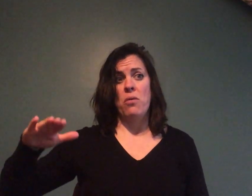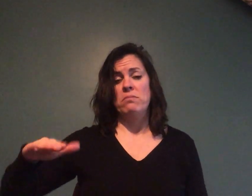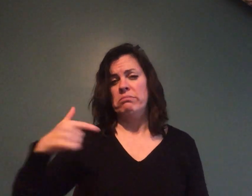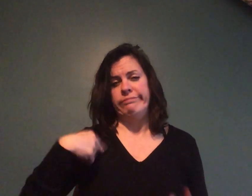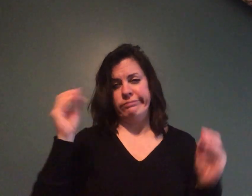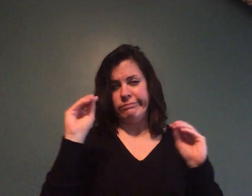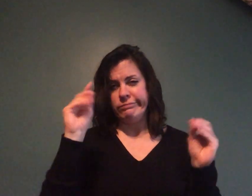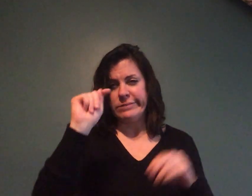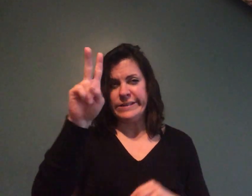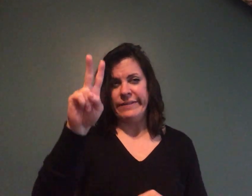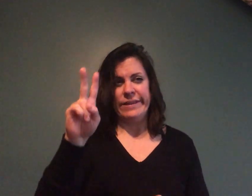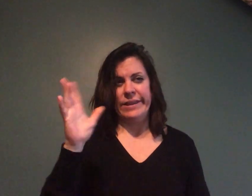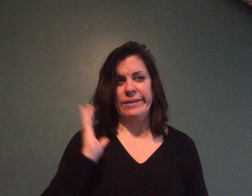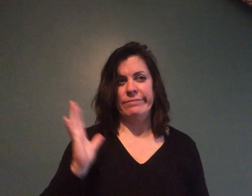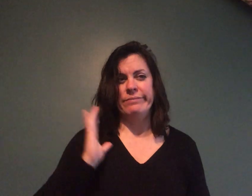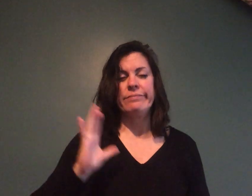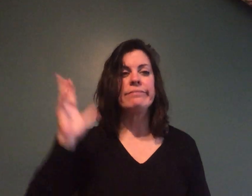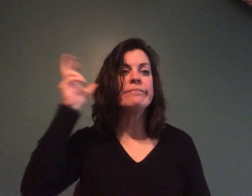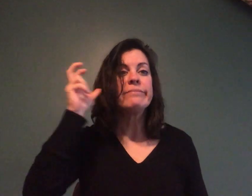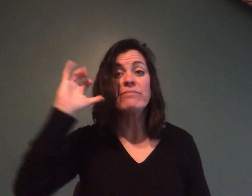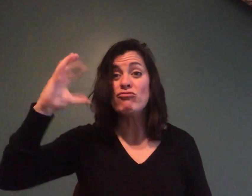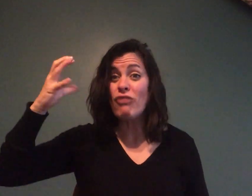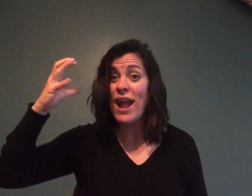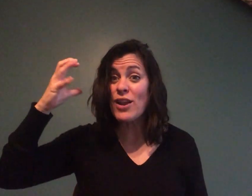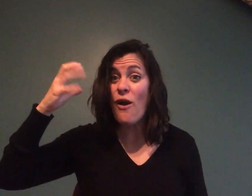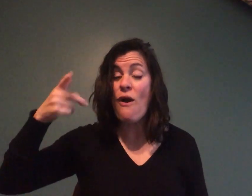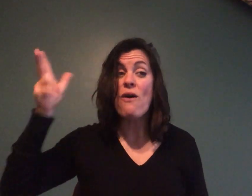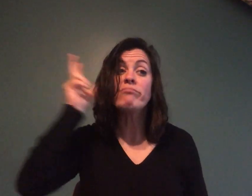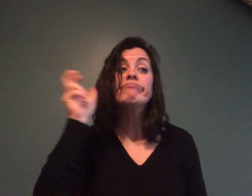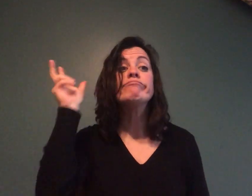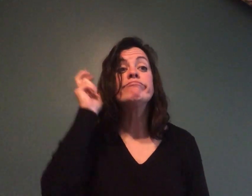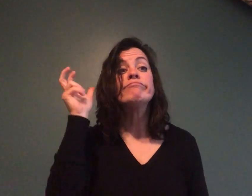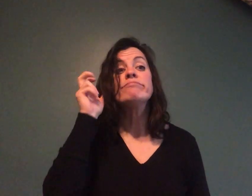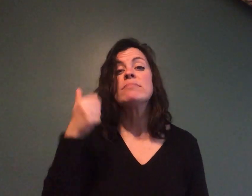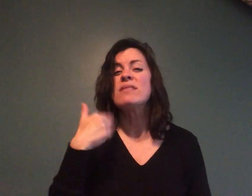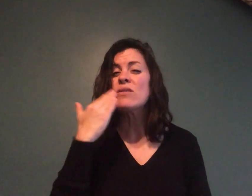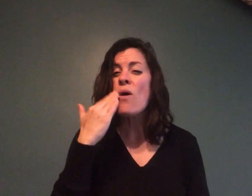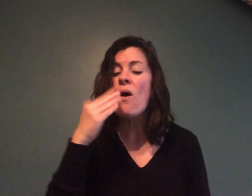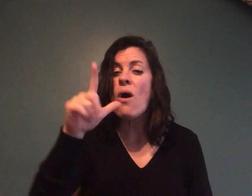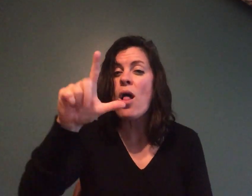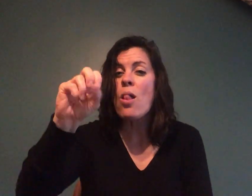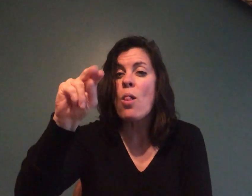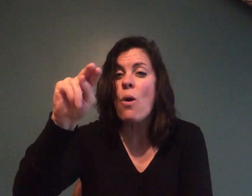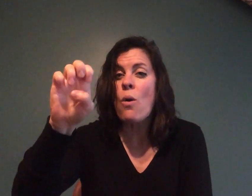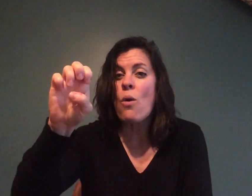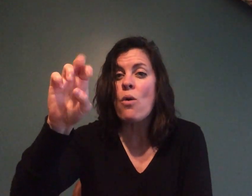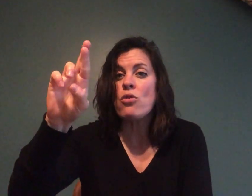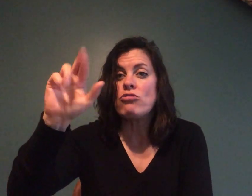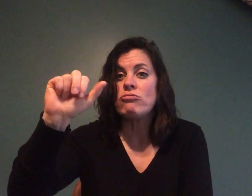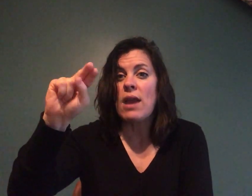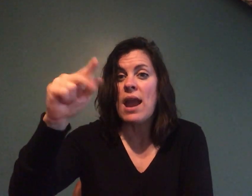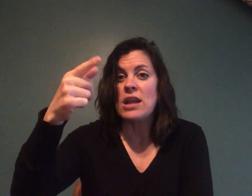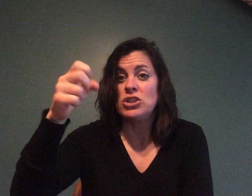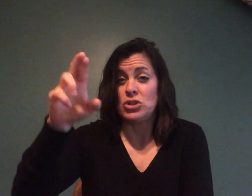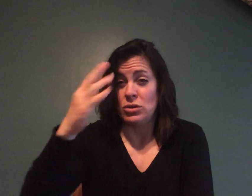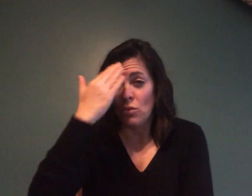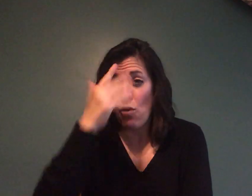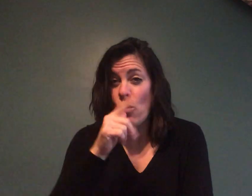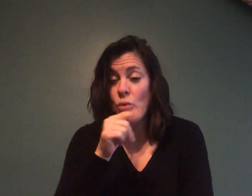Ranger. Everybody know who the Lone Ranger is? No. No. All right, so when you get off this class, you're going to Google the